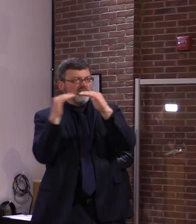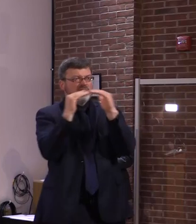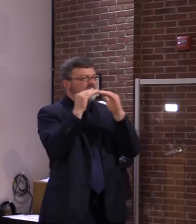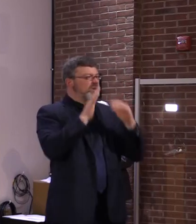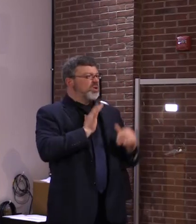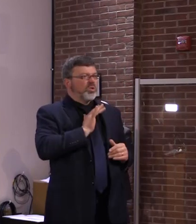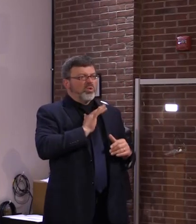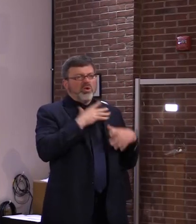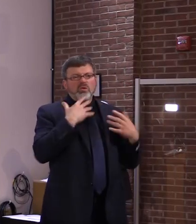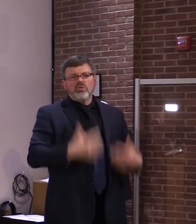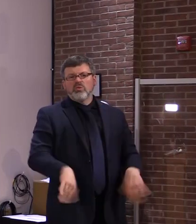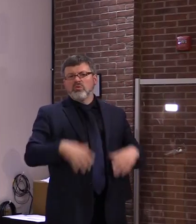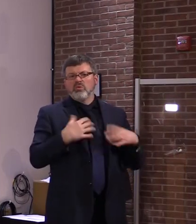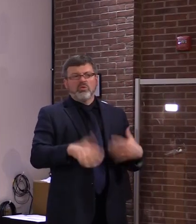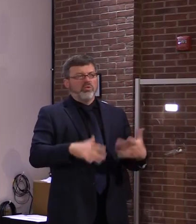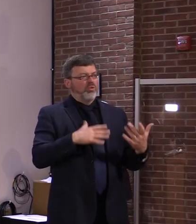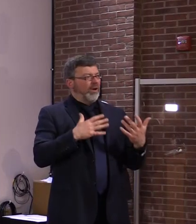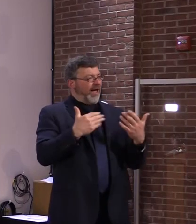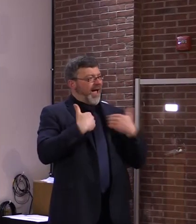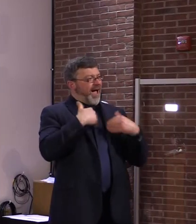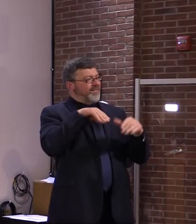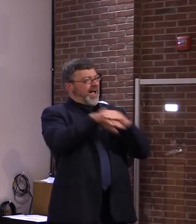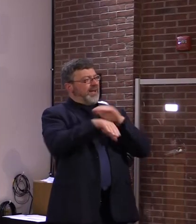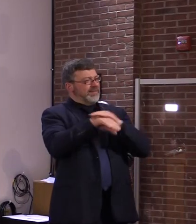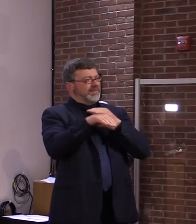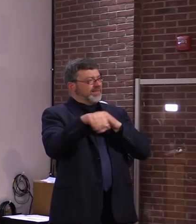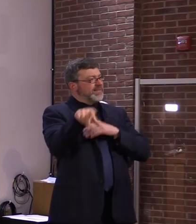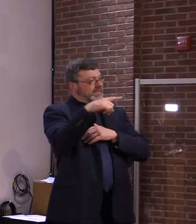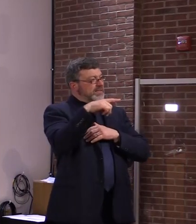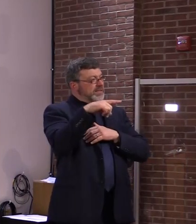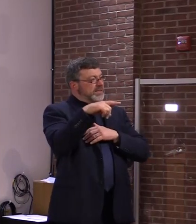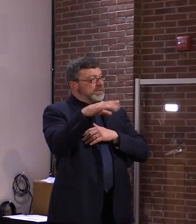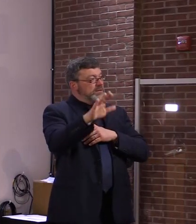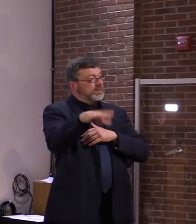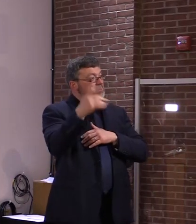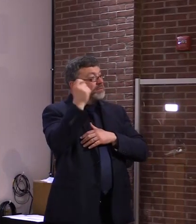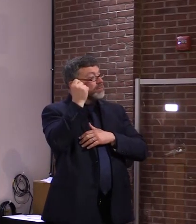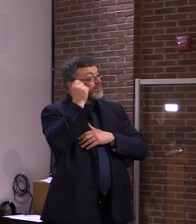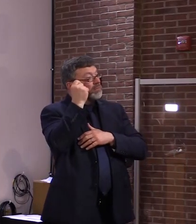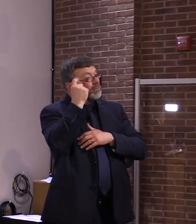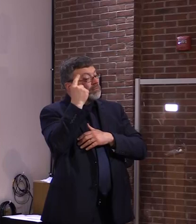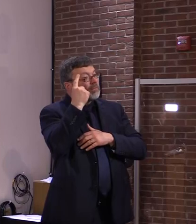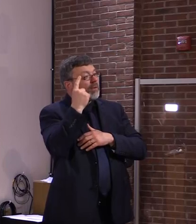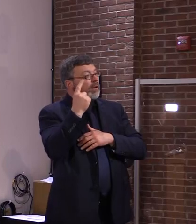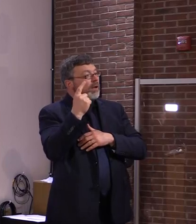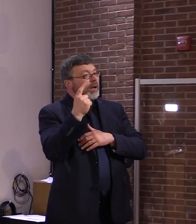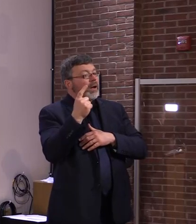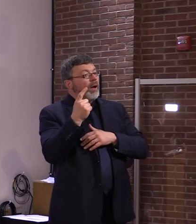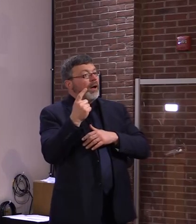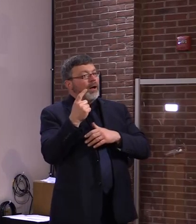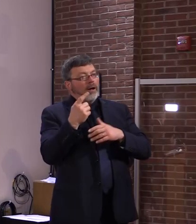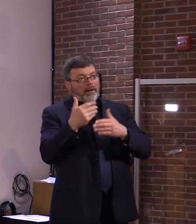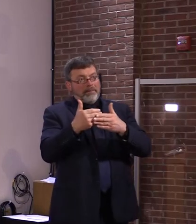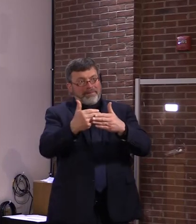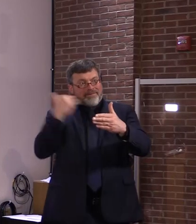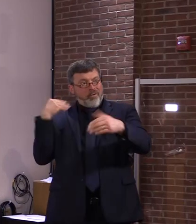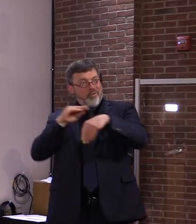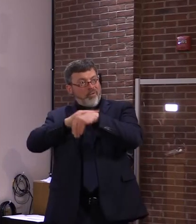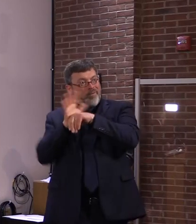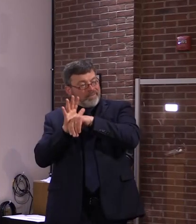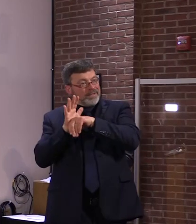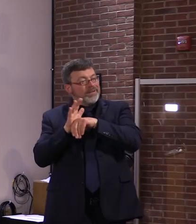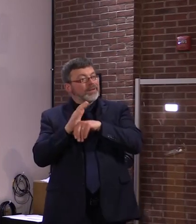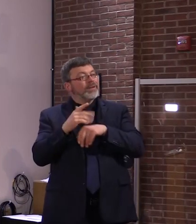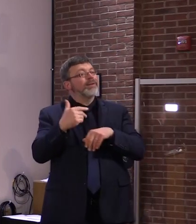on anyone, but you had the same Montpelier Press Corps that was in the area that would come to the State House and